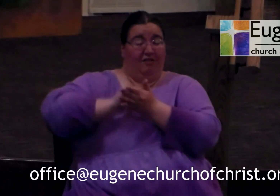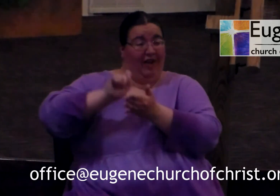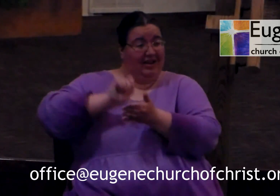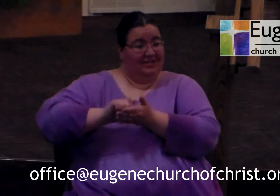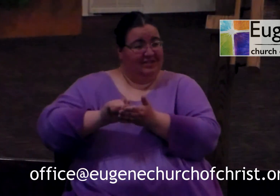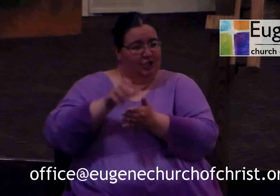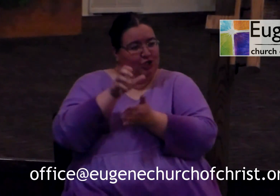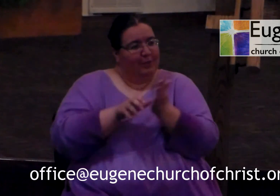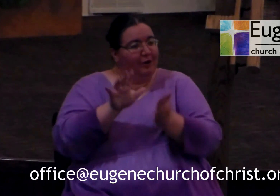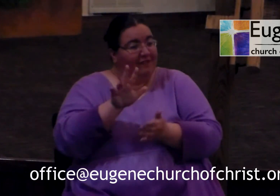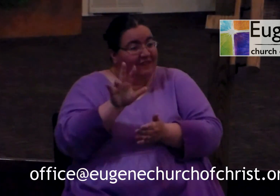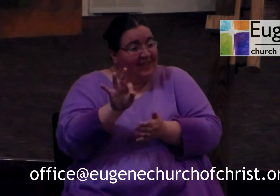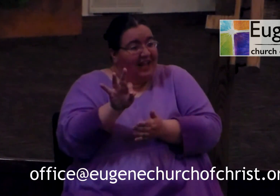save, surely his ear is not too dull to hear.